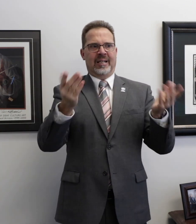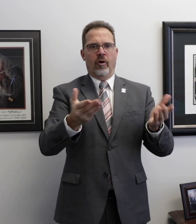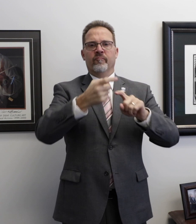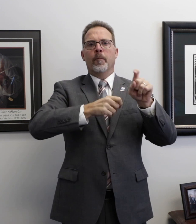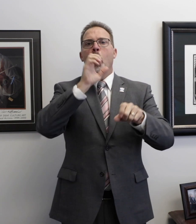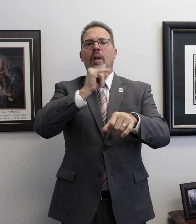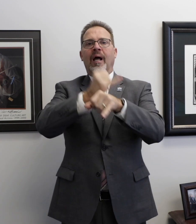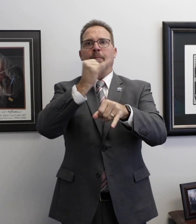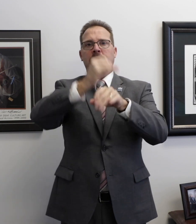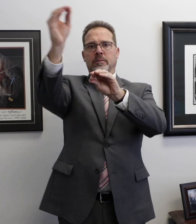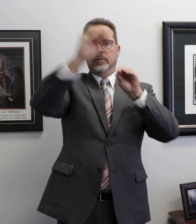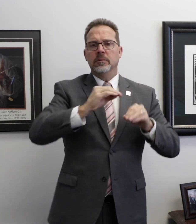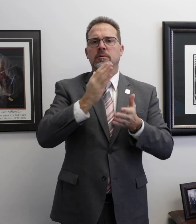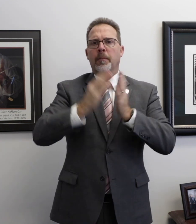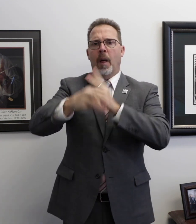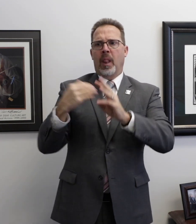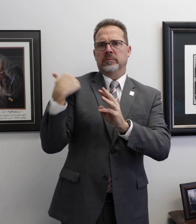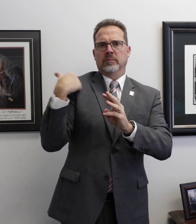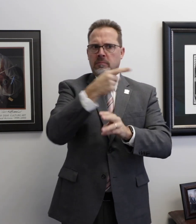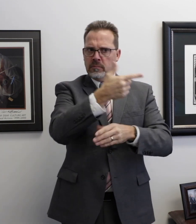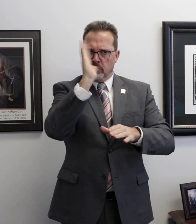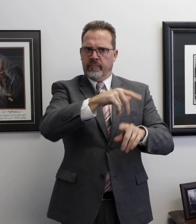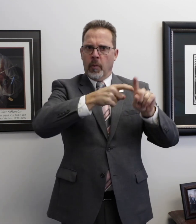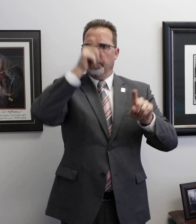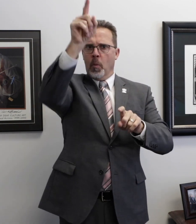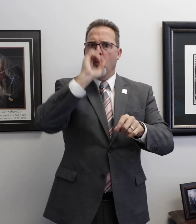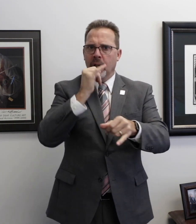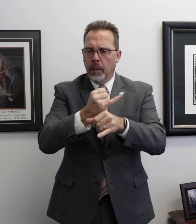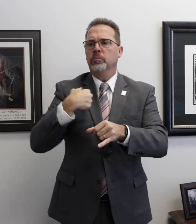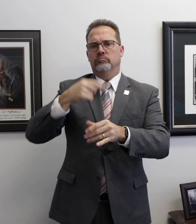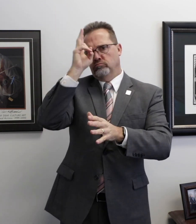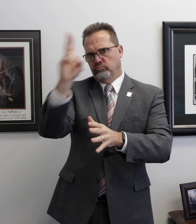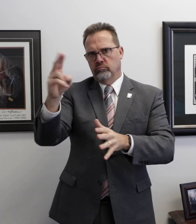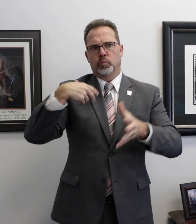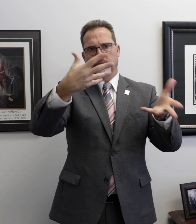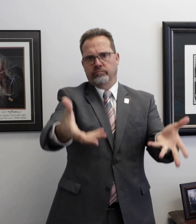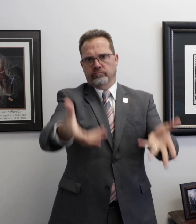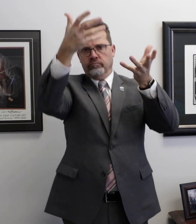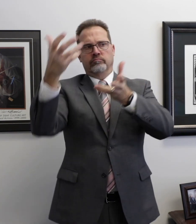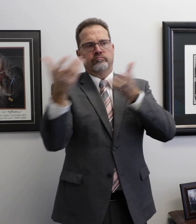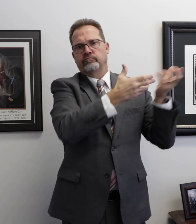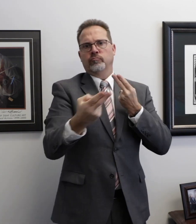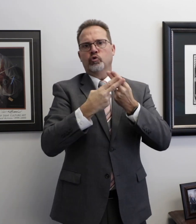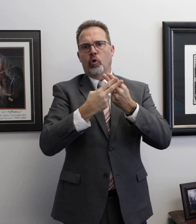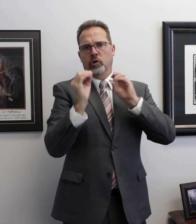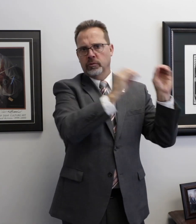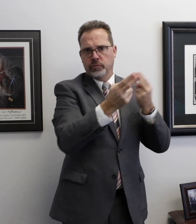was put on the Germantown campus from the old Mount Airy campus. Of course, out of respect for the alumni and the school's history, we will keep the sign